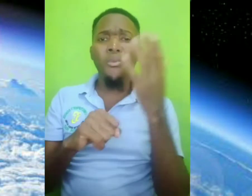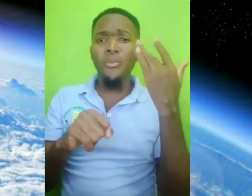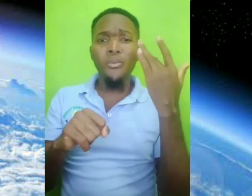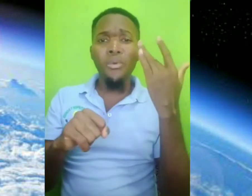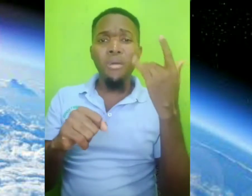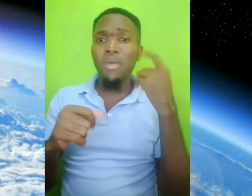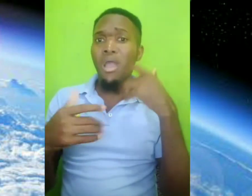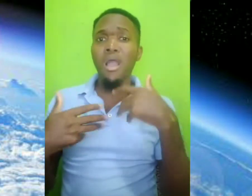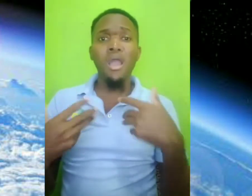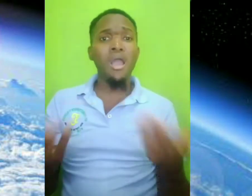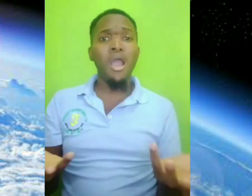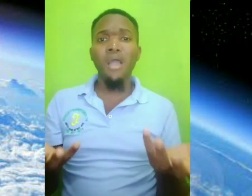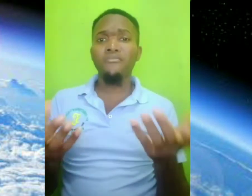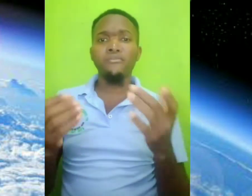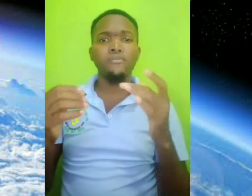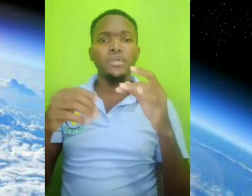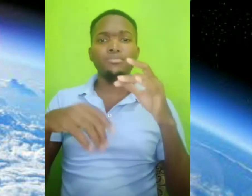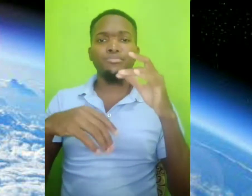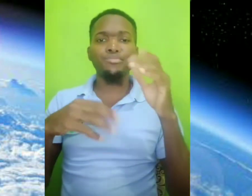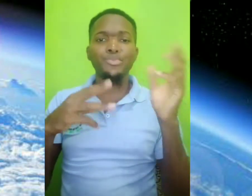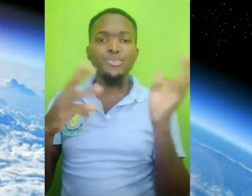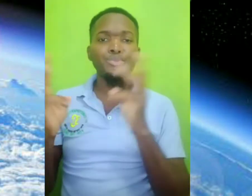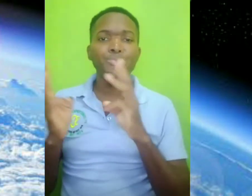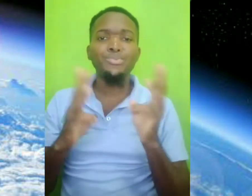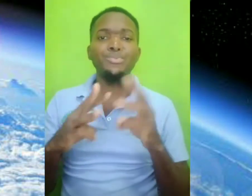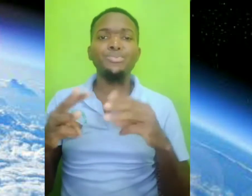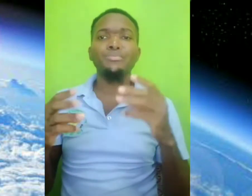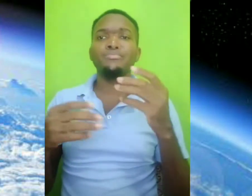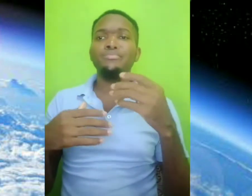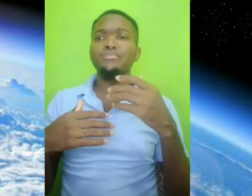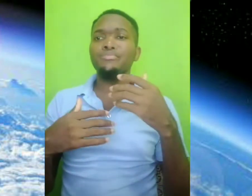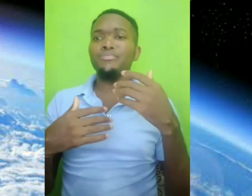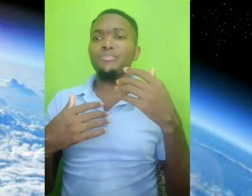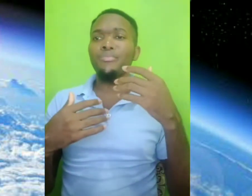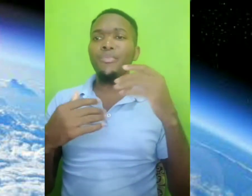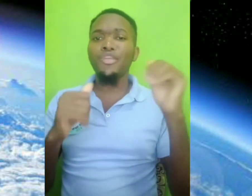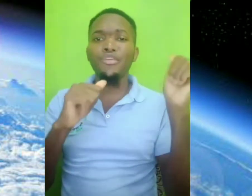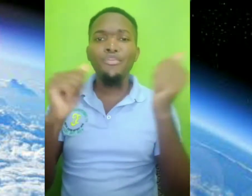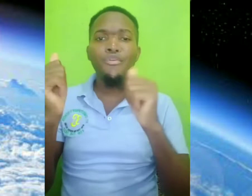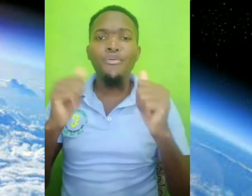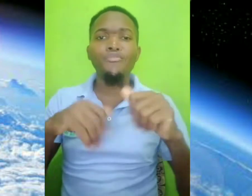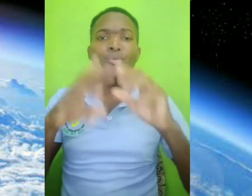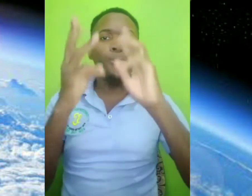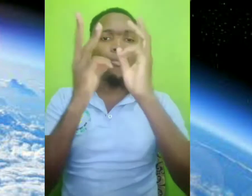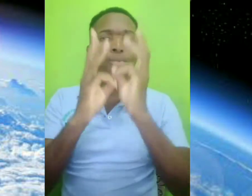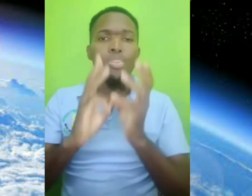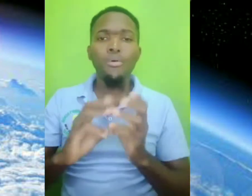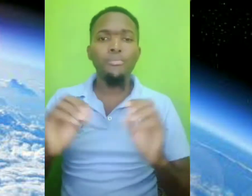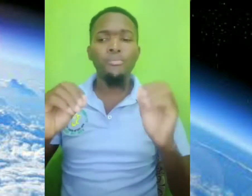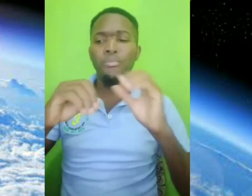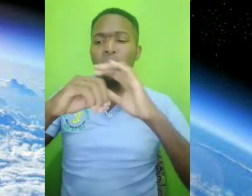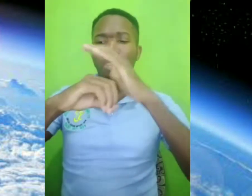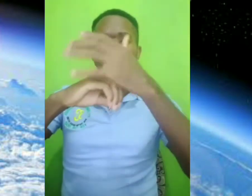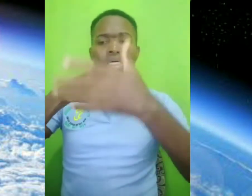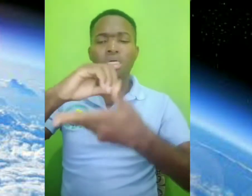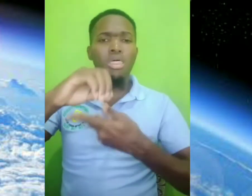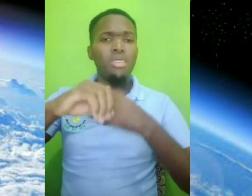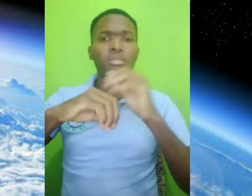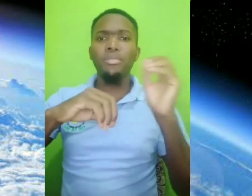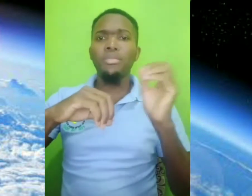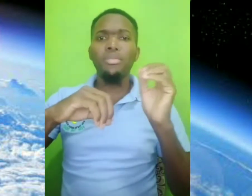A lot of things would stop working because there'll be no wind, no air, no